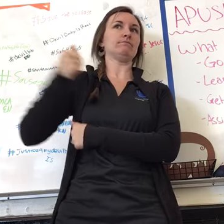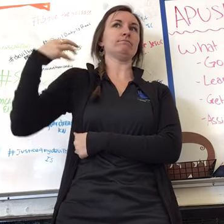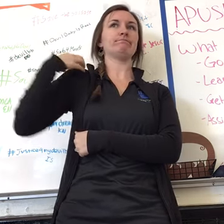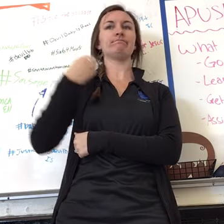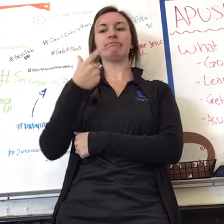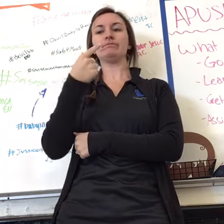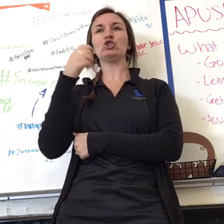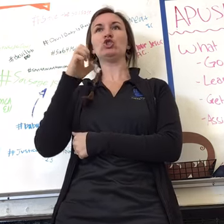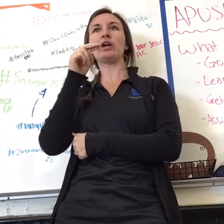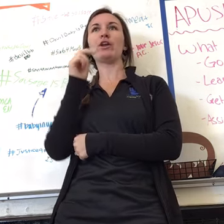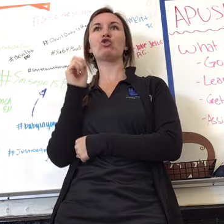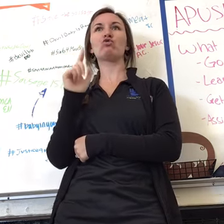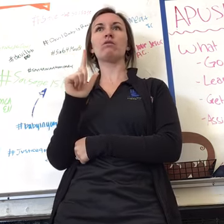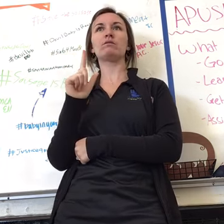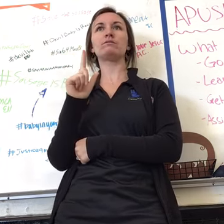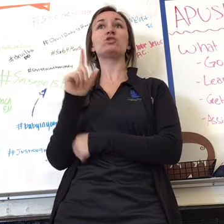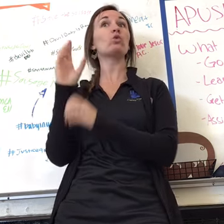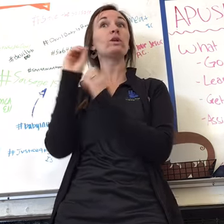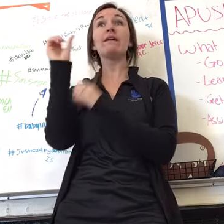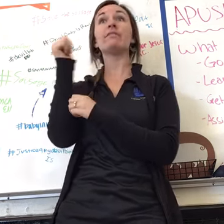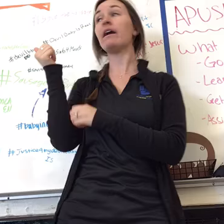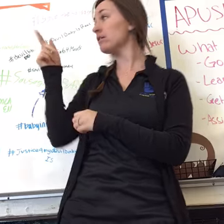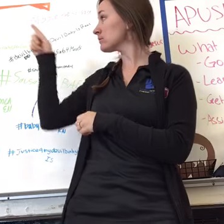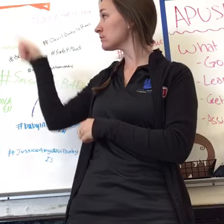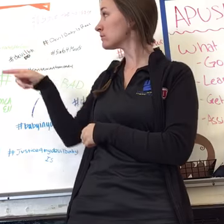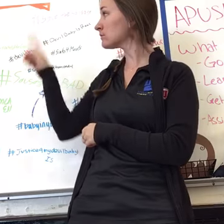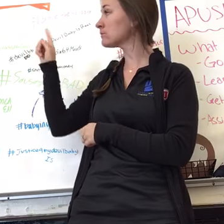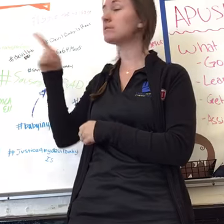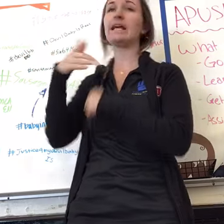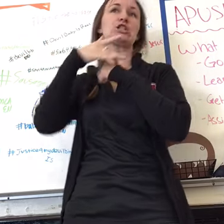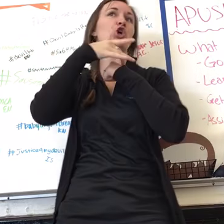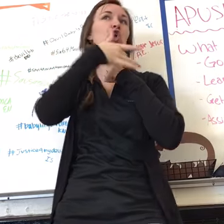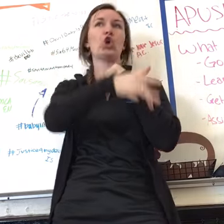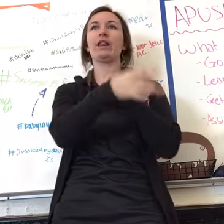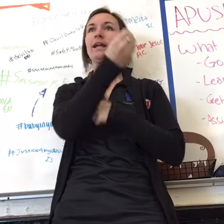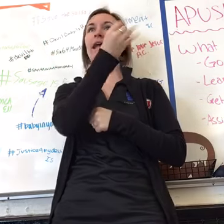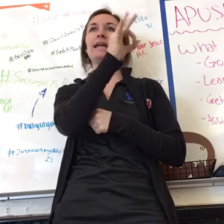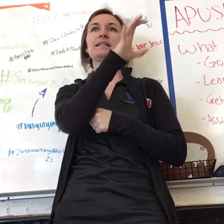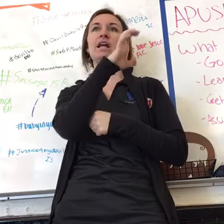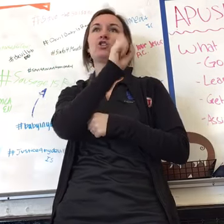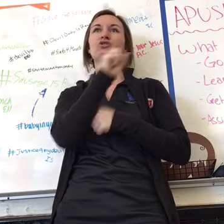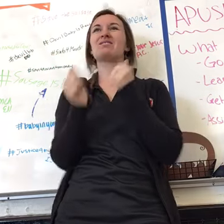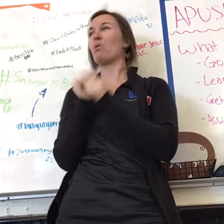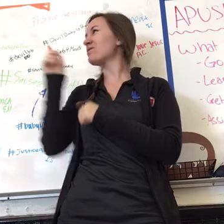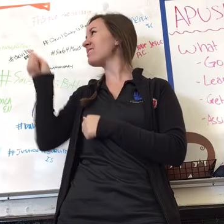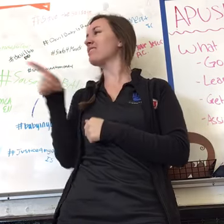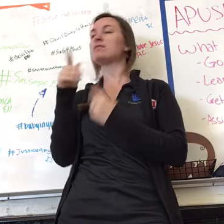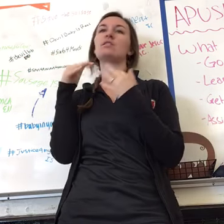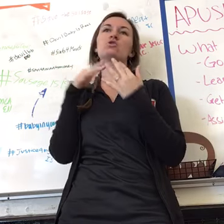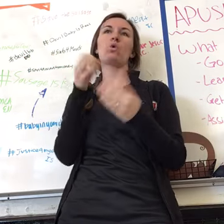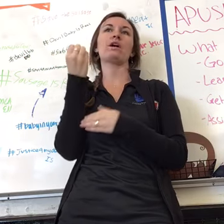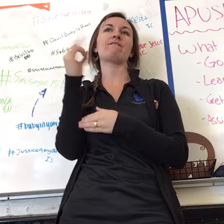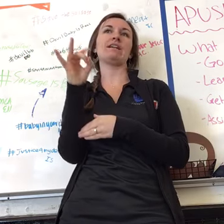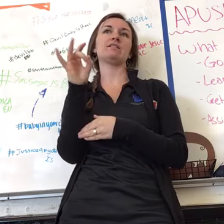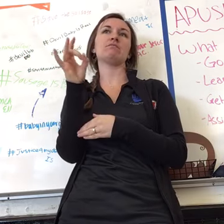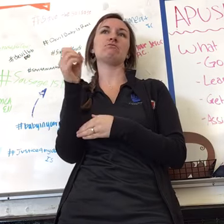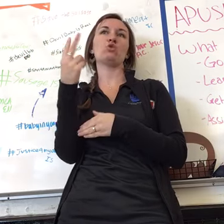Okay, so nothing else on here is early 1800s. Most of this is War of 1812. Okay, well, let's go to